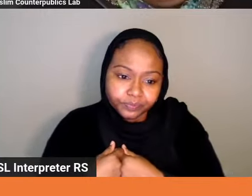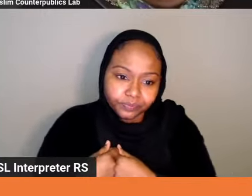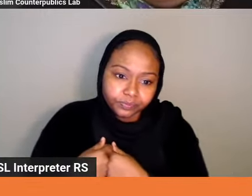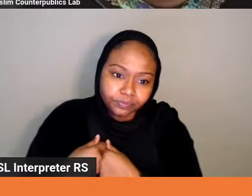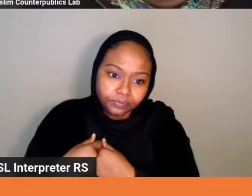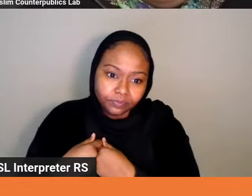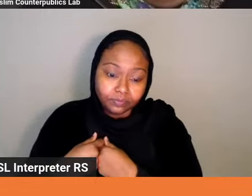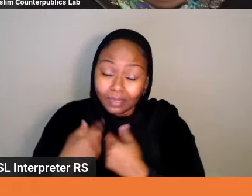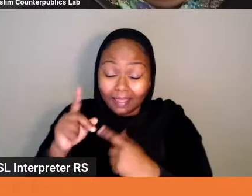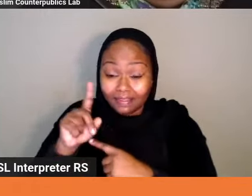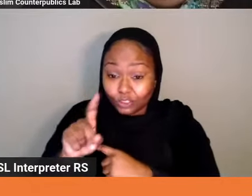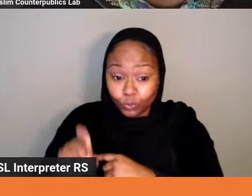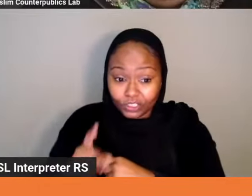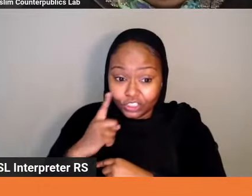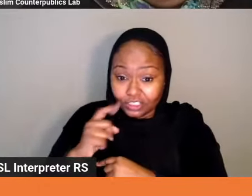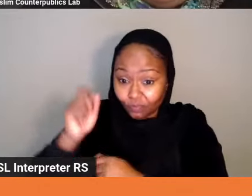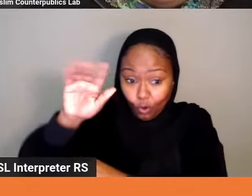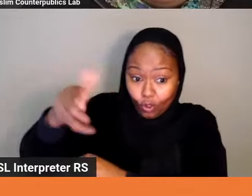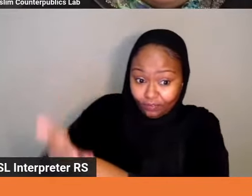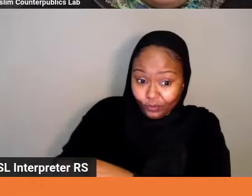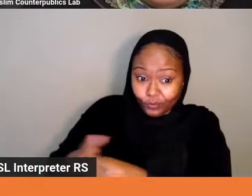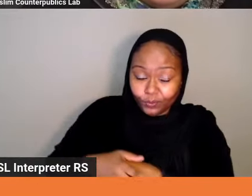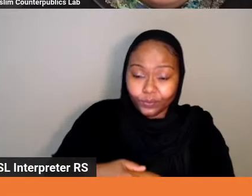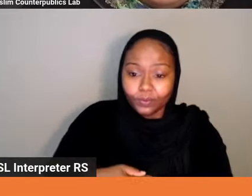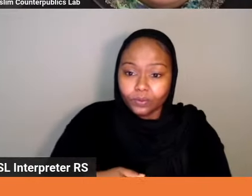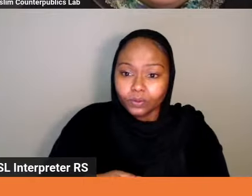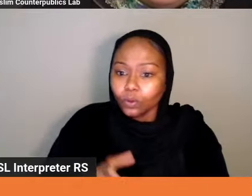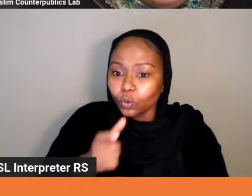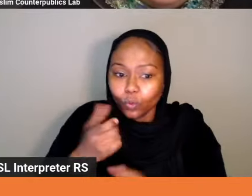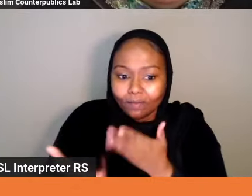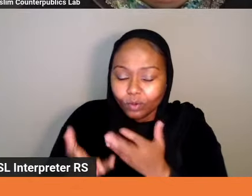And this question is for all of you. So whoever wants